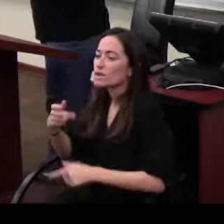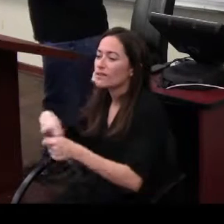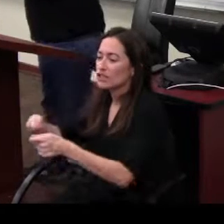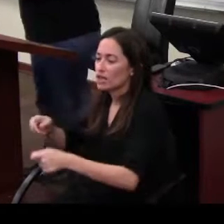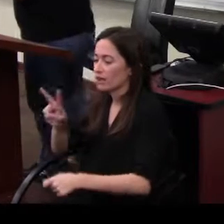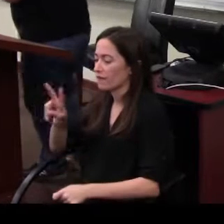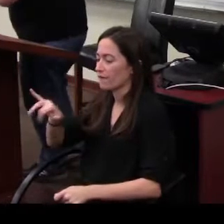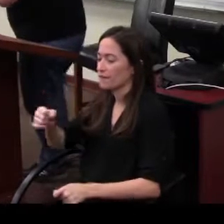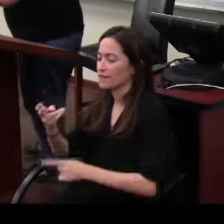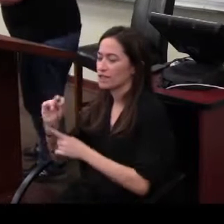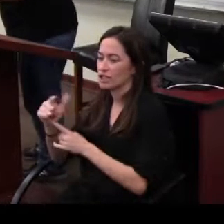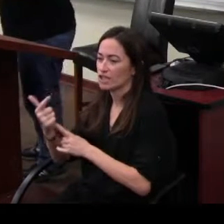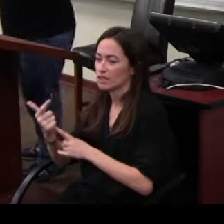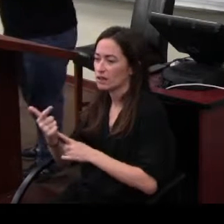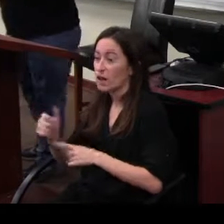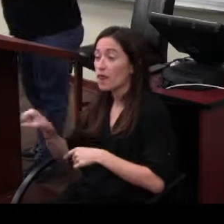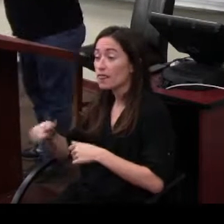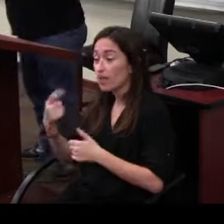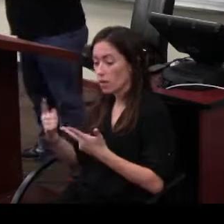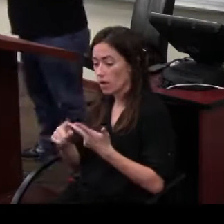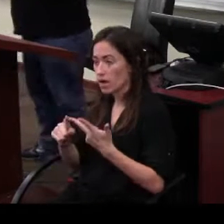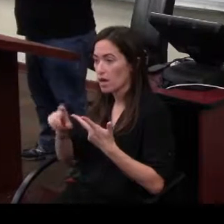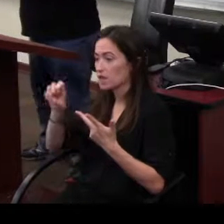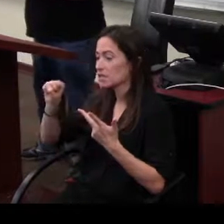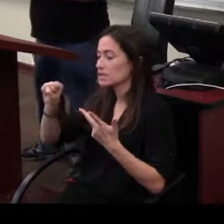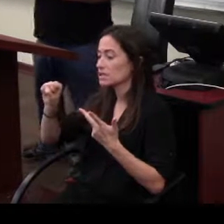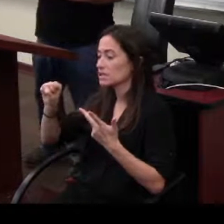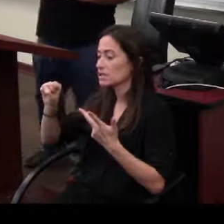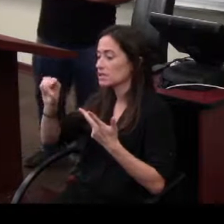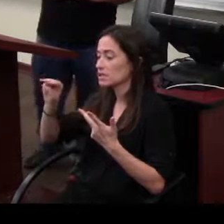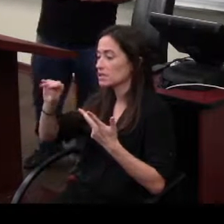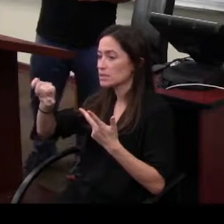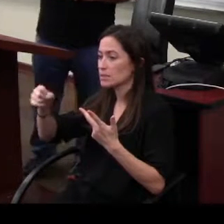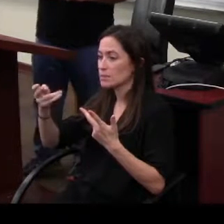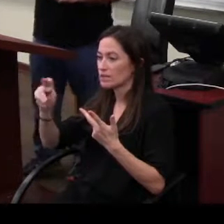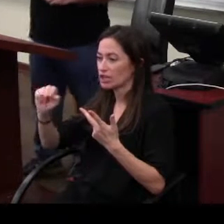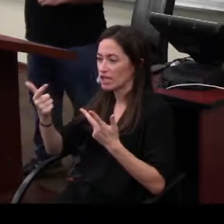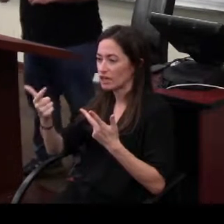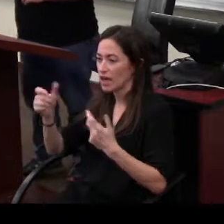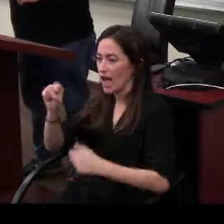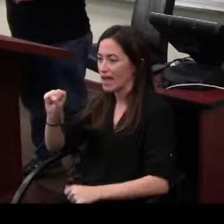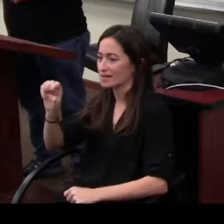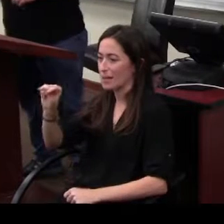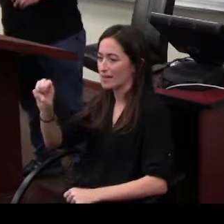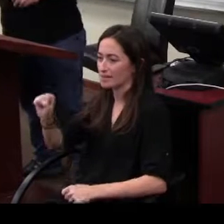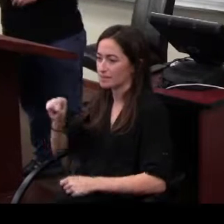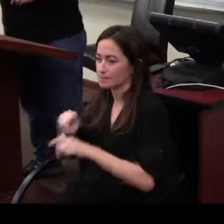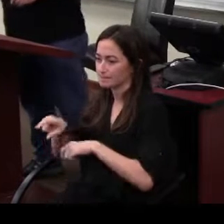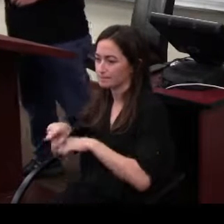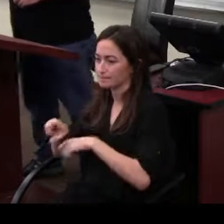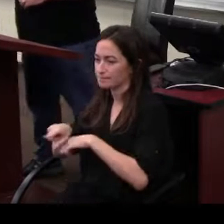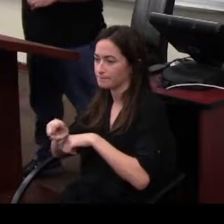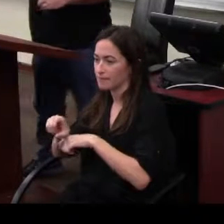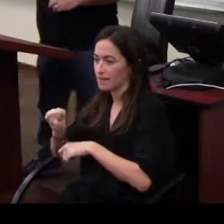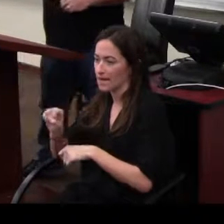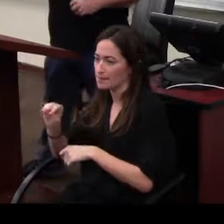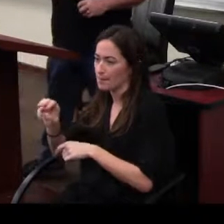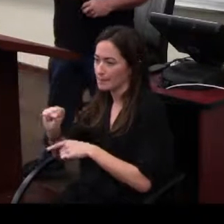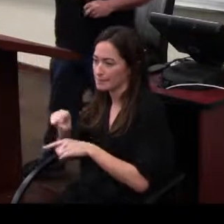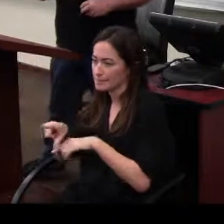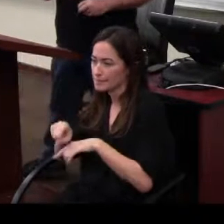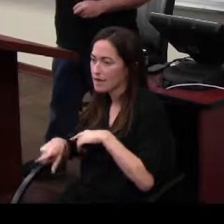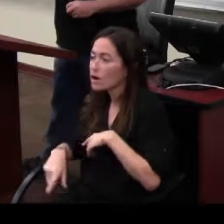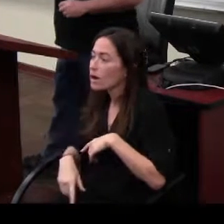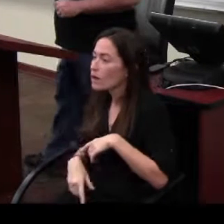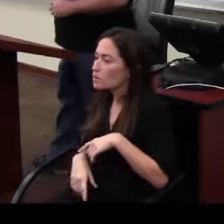the vishing. The other one that's taken off right now is smishing, SMS phishing. And a lot of times what we're seeing in that is